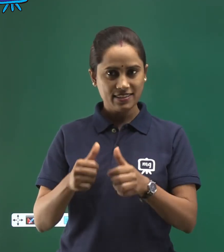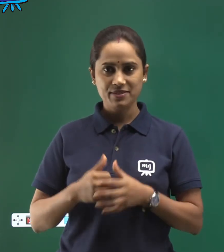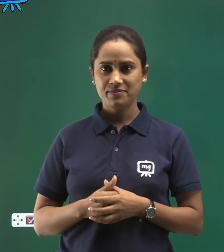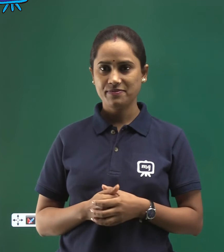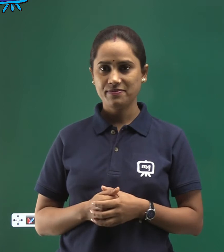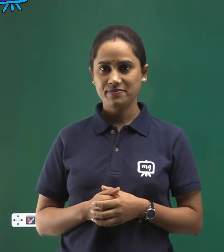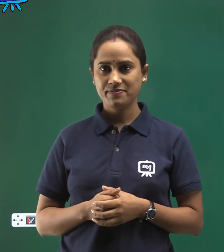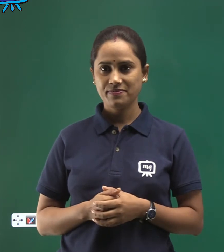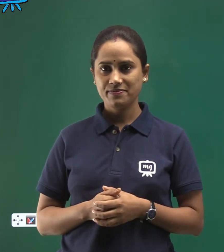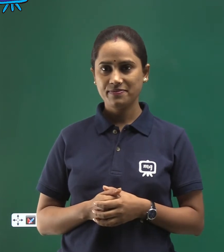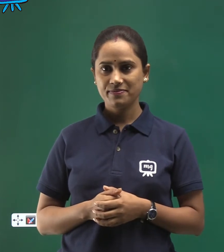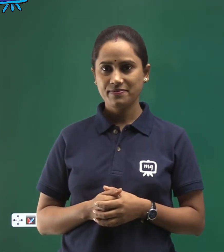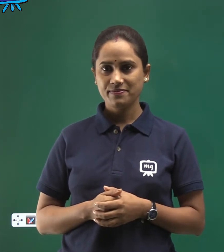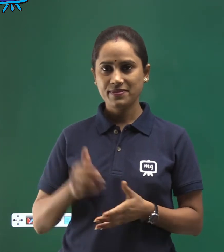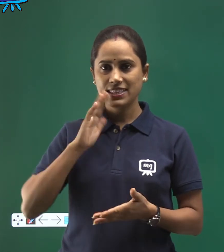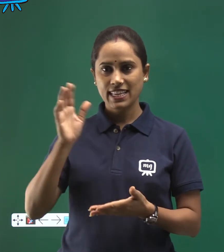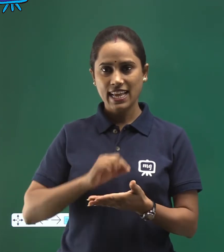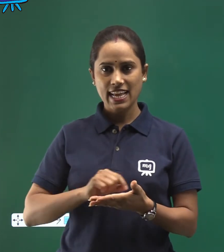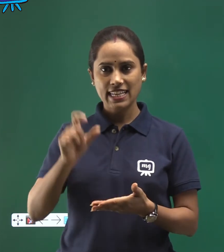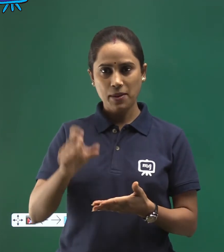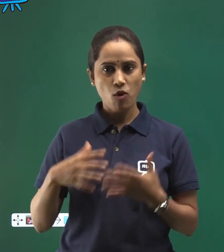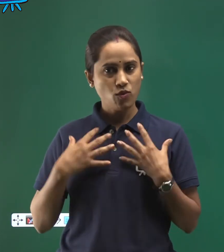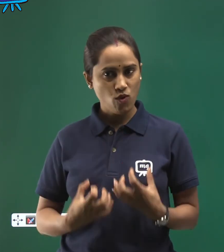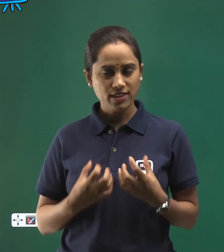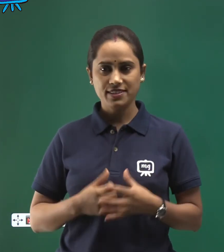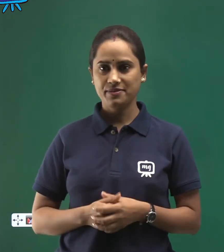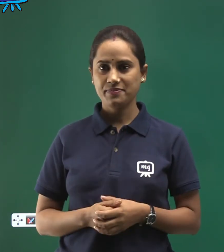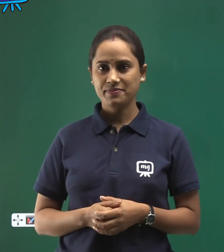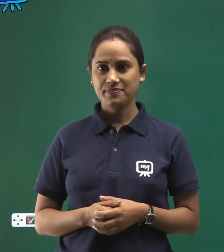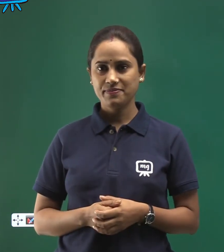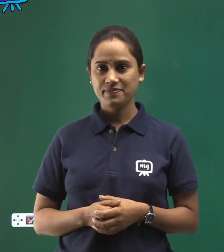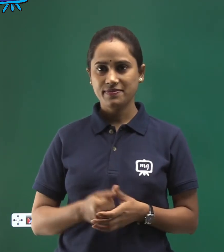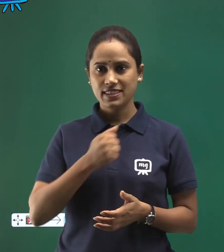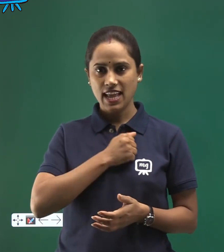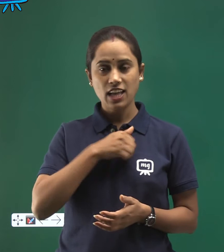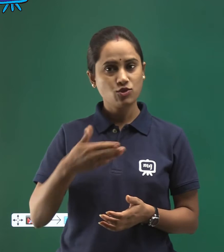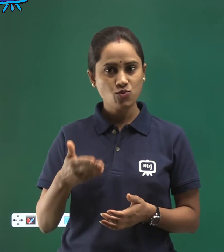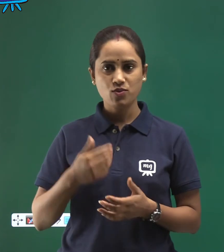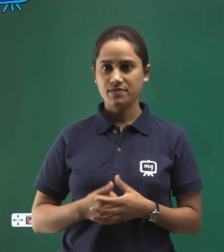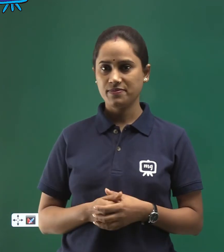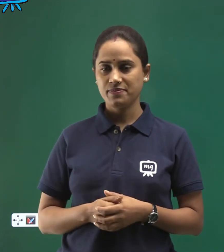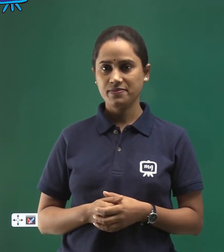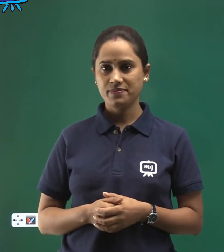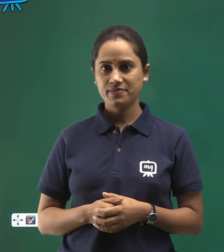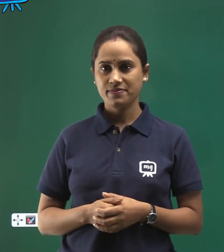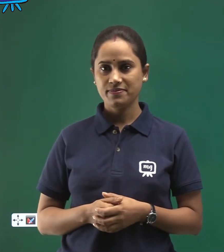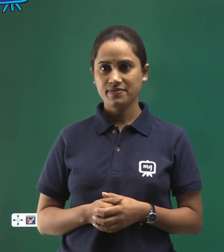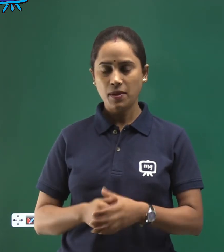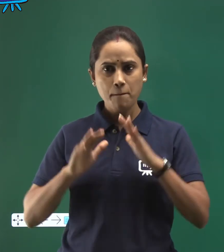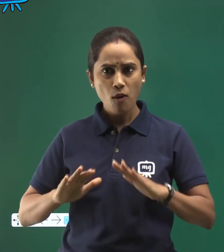Answer, the poet wants us to